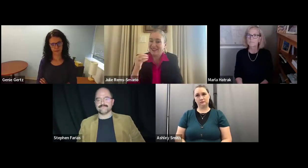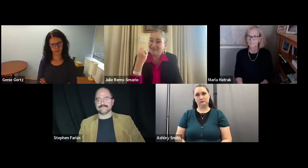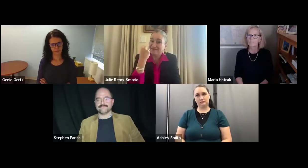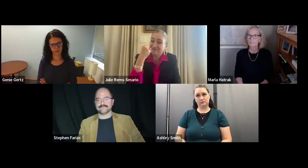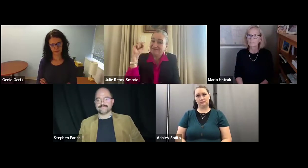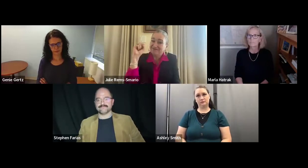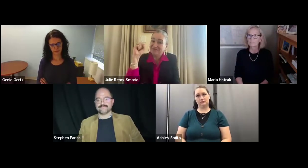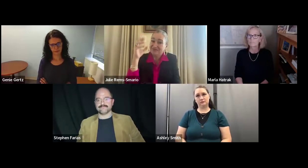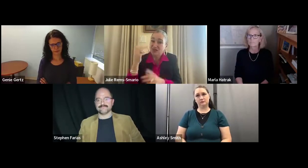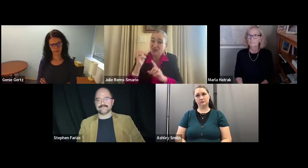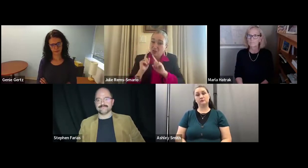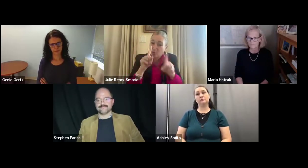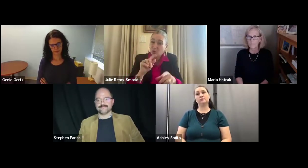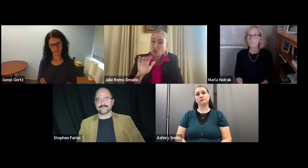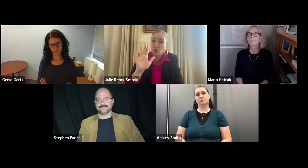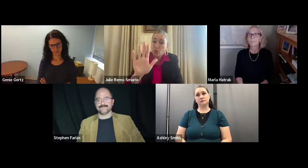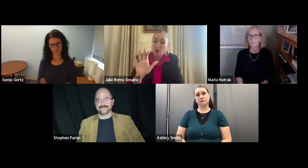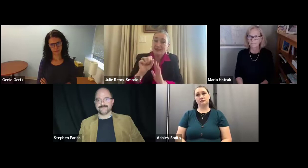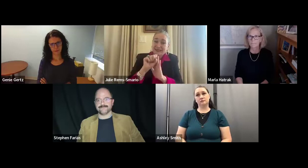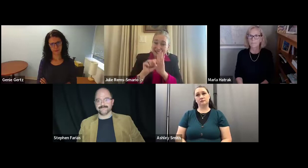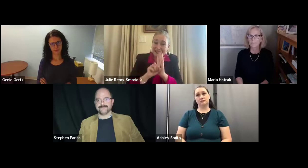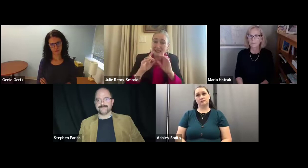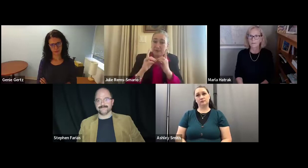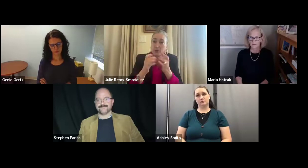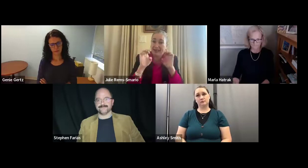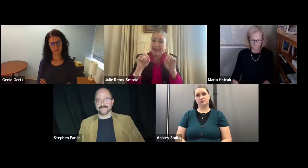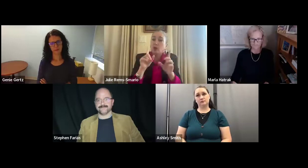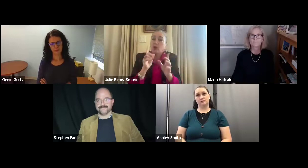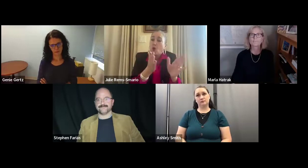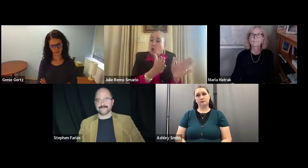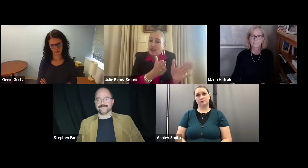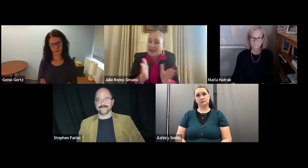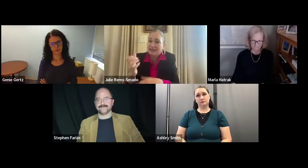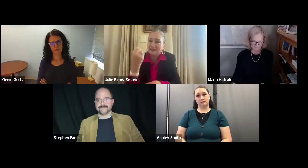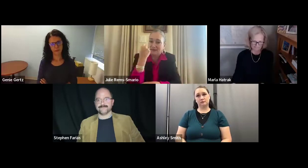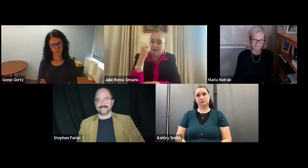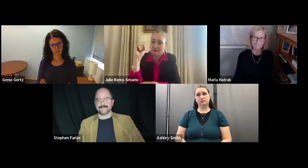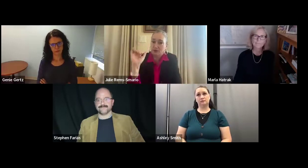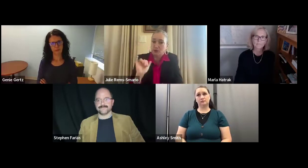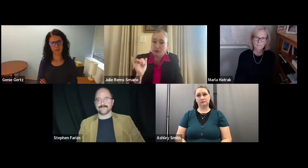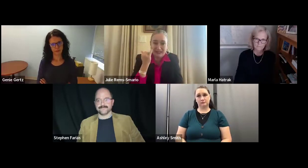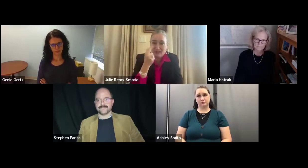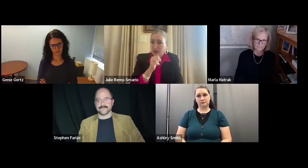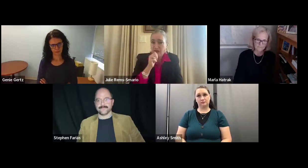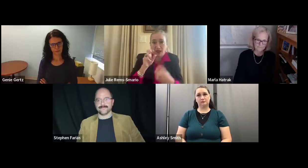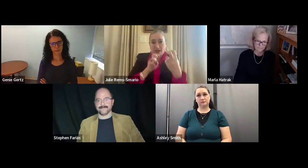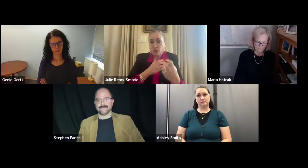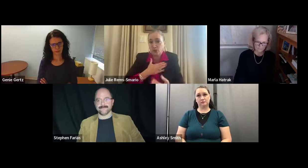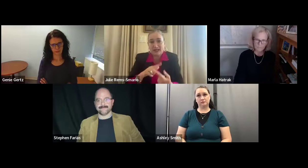for policy change and legislative change so that we can see that the state departments like yours in California are pushing